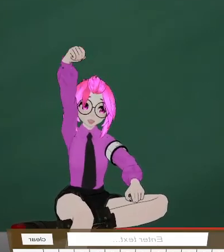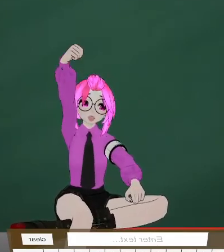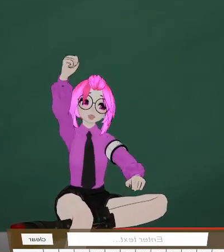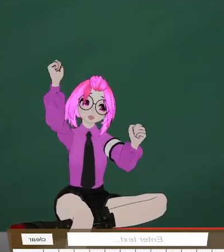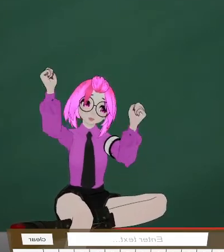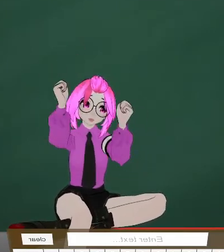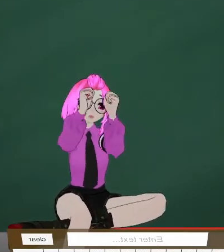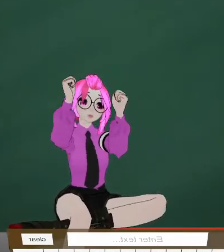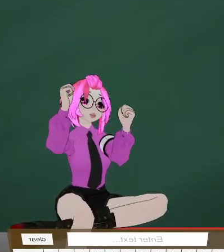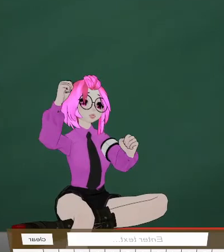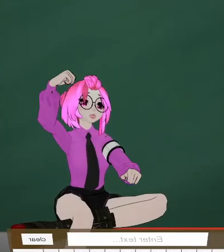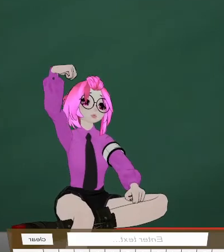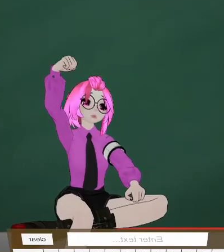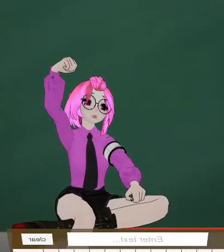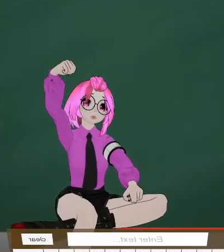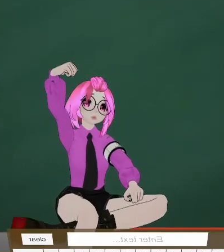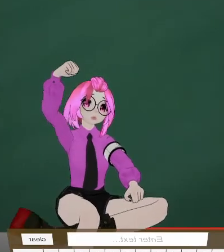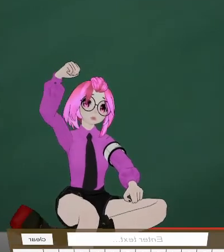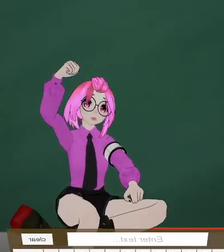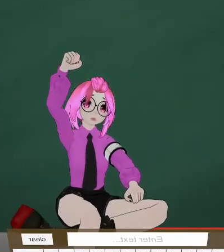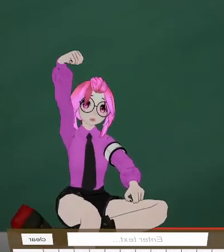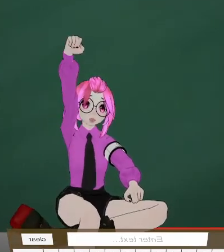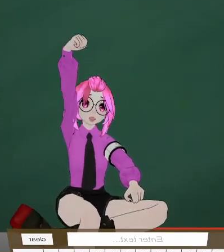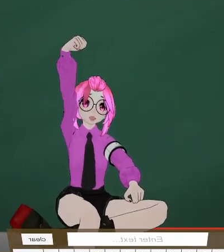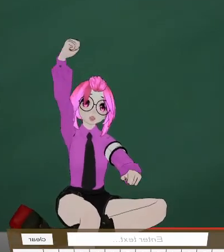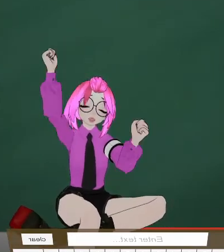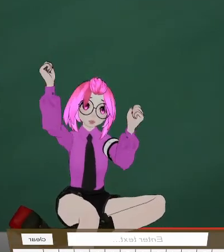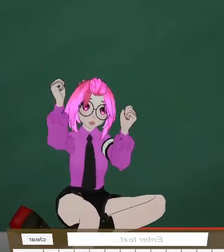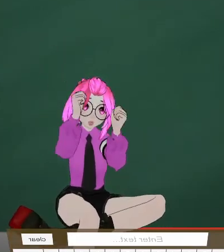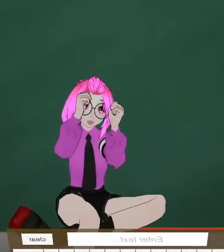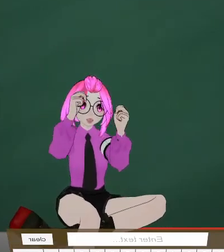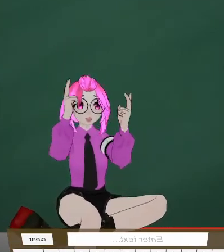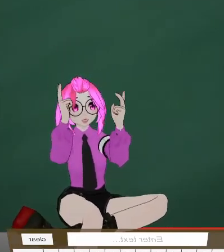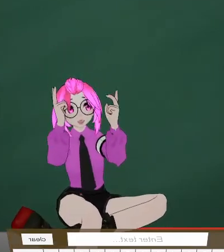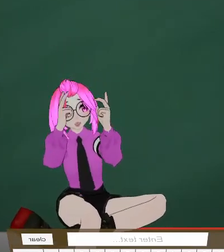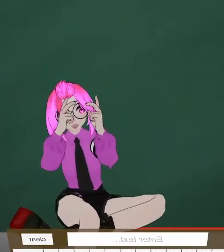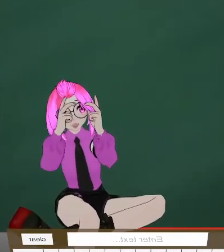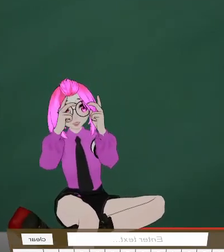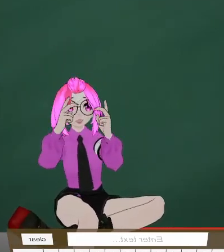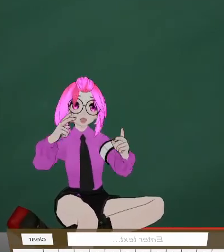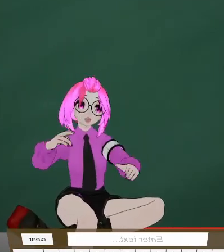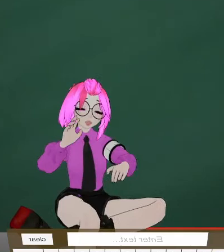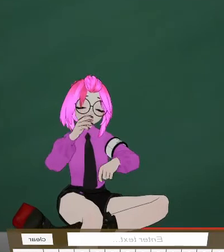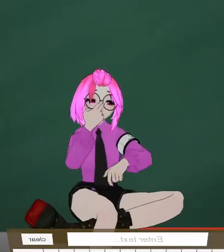just holding it above you kiss or kiss like that i've seen